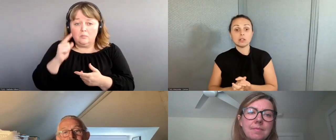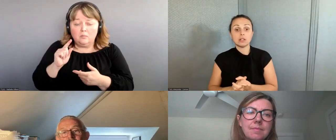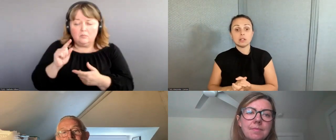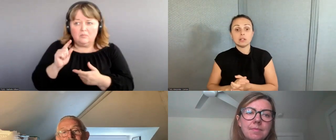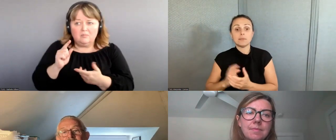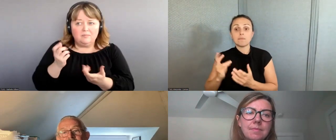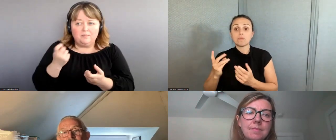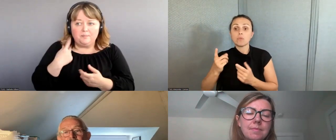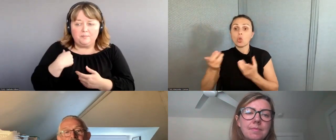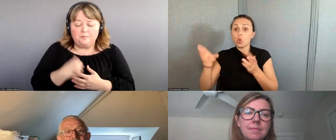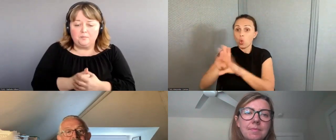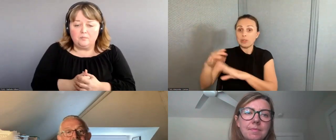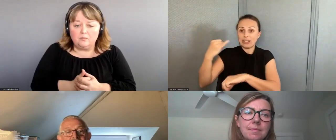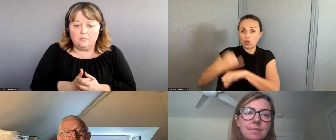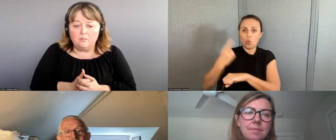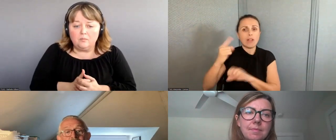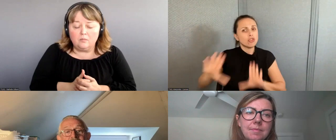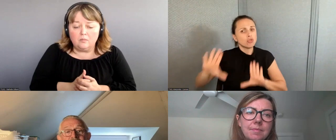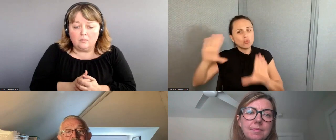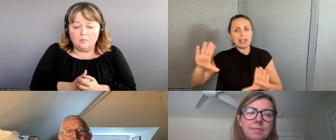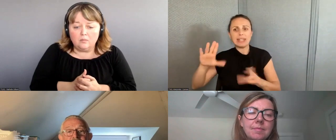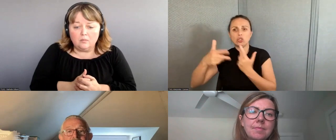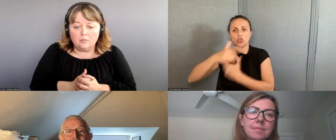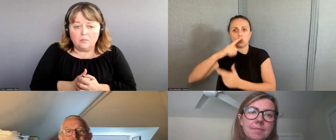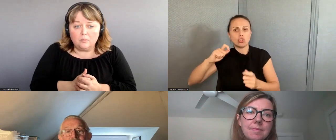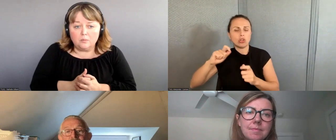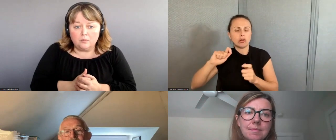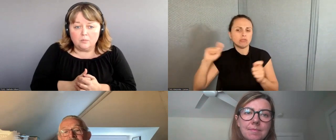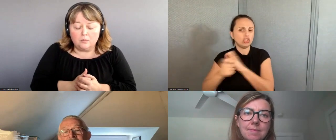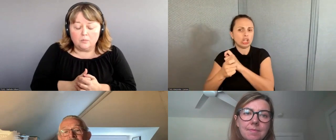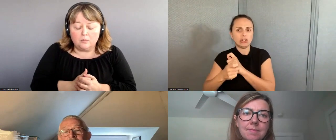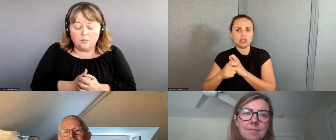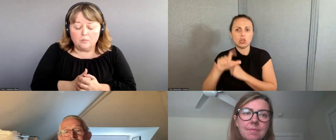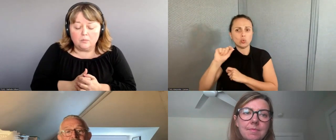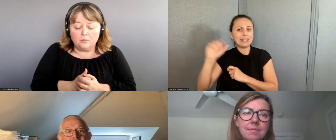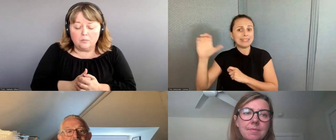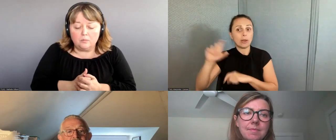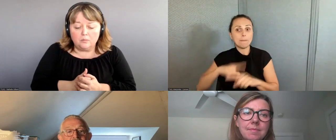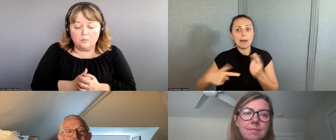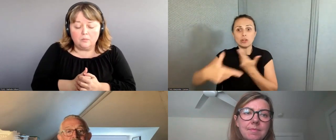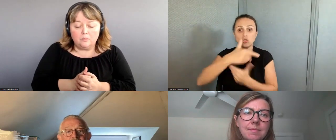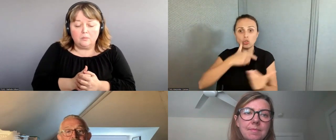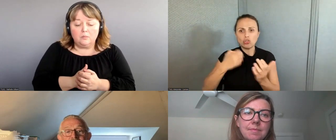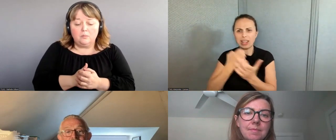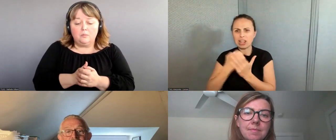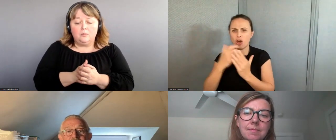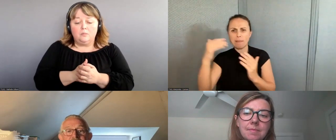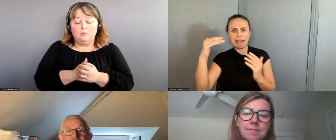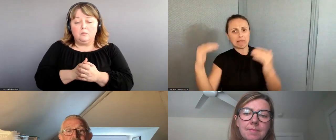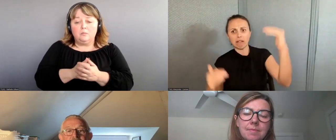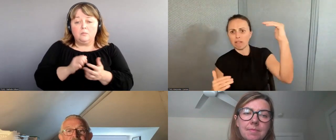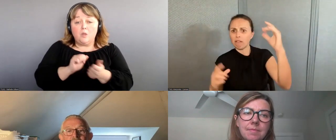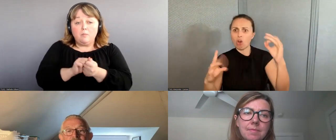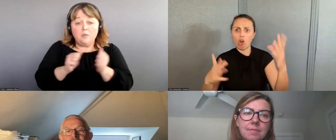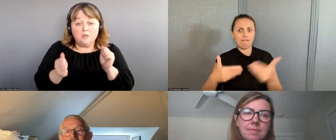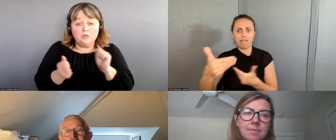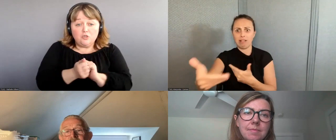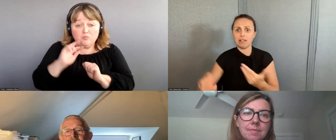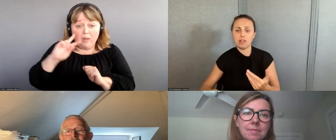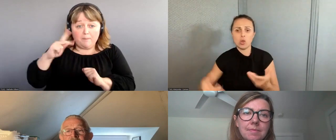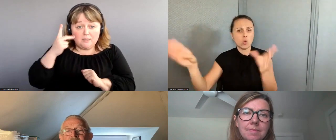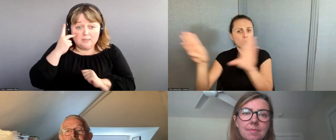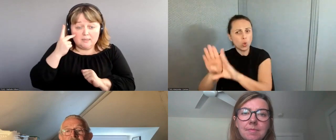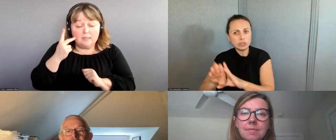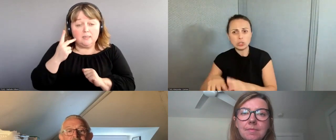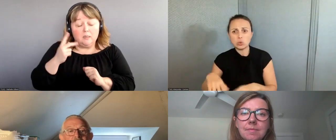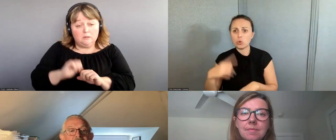institutions was one of the greatest social policy changes of the 20th century, but the social and economic segregation that followed was atrocious. Closing doors are